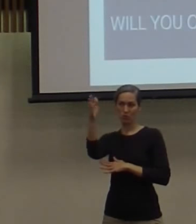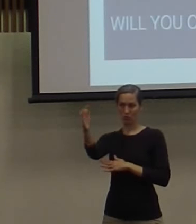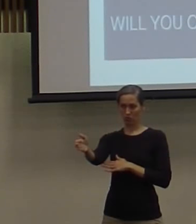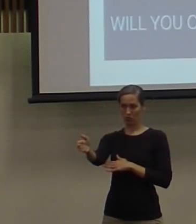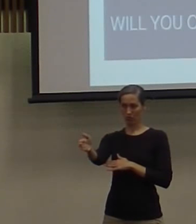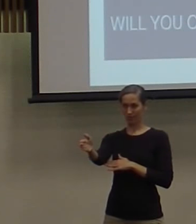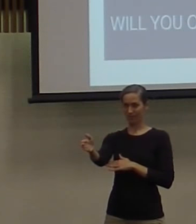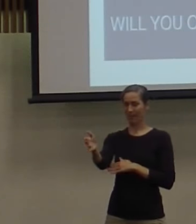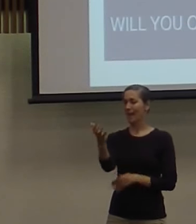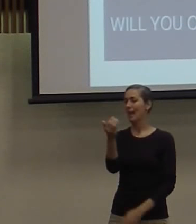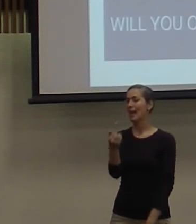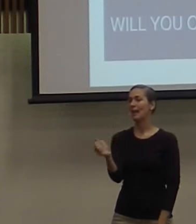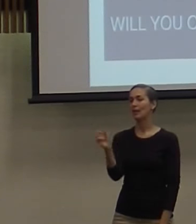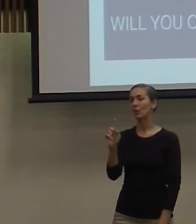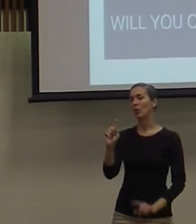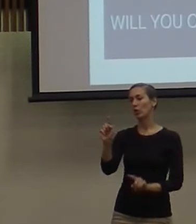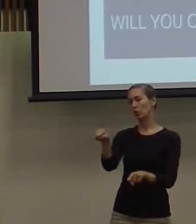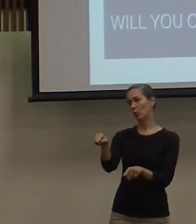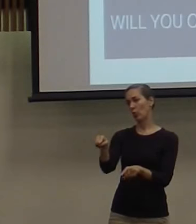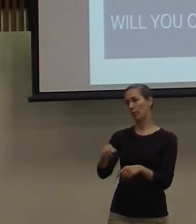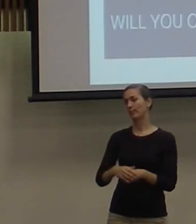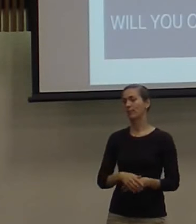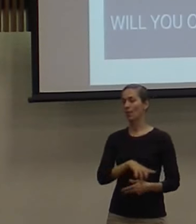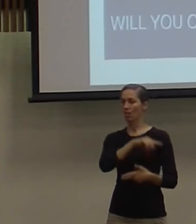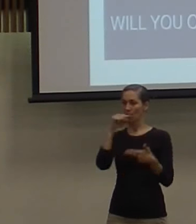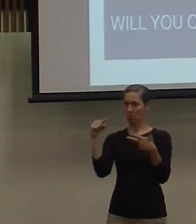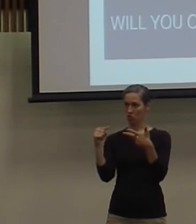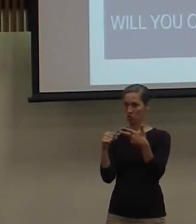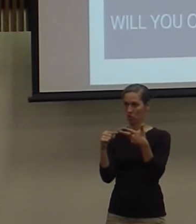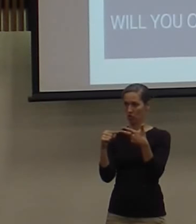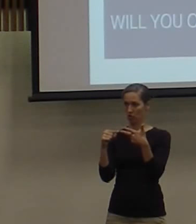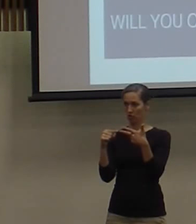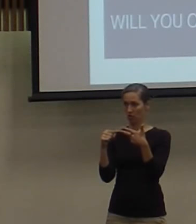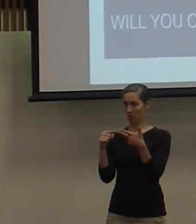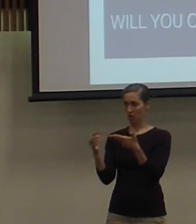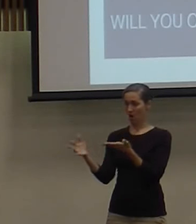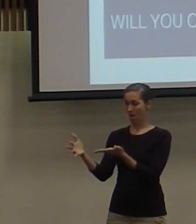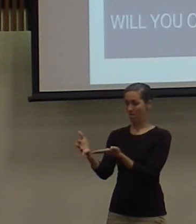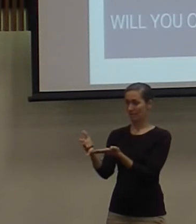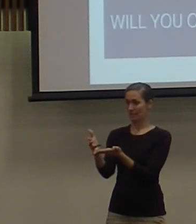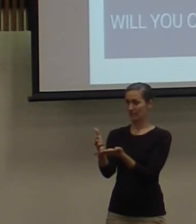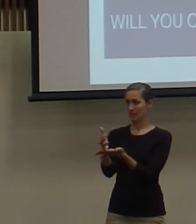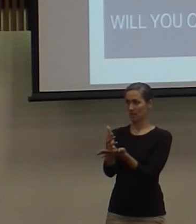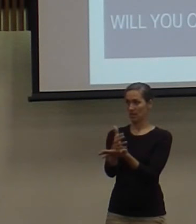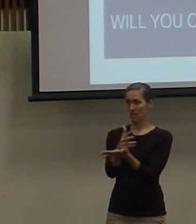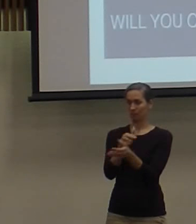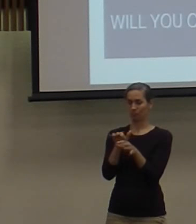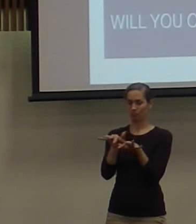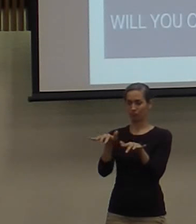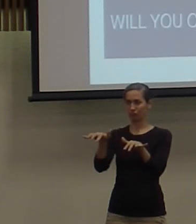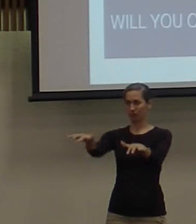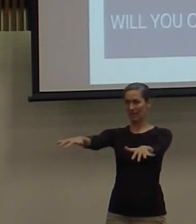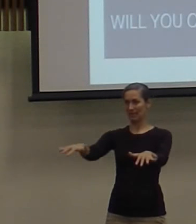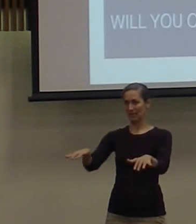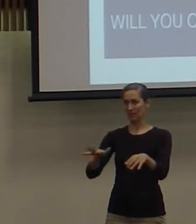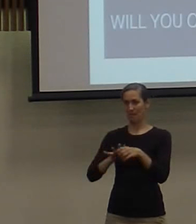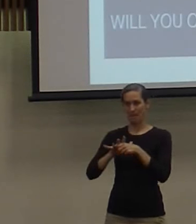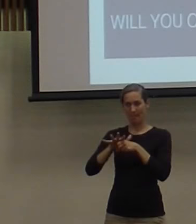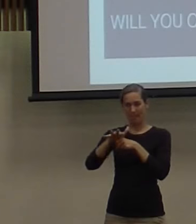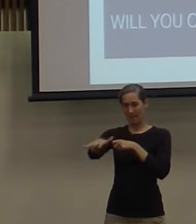wherever that you are. Third, the harvest is plentiful. That is our Jesus'